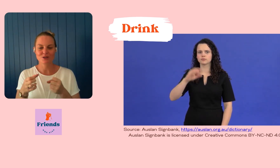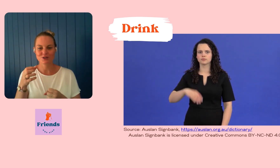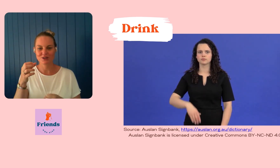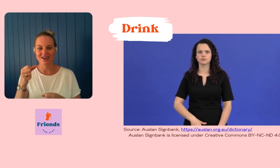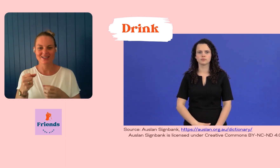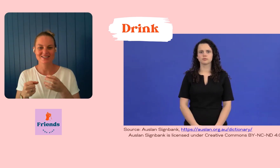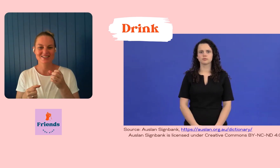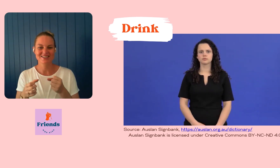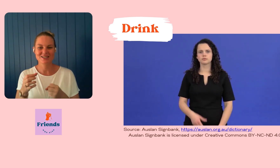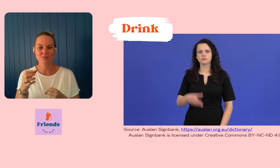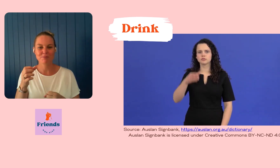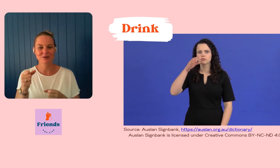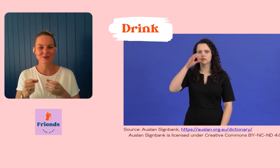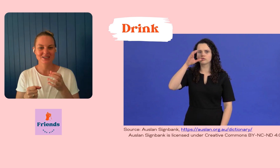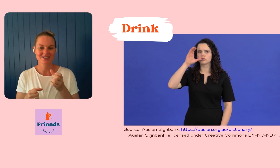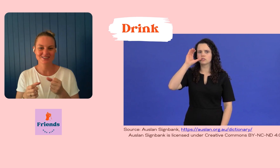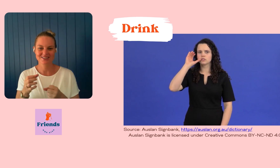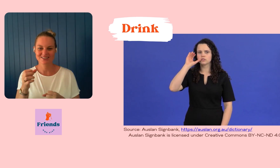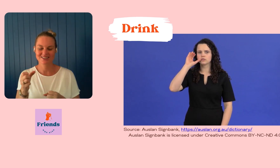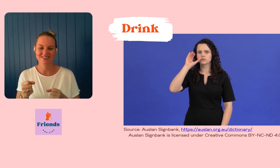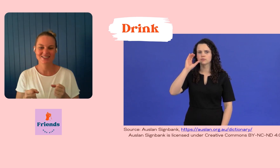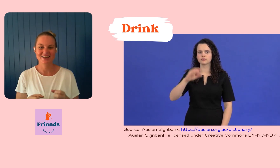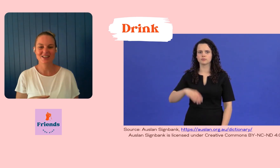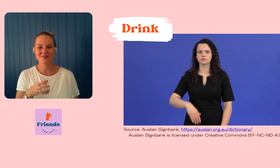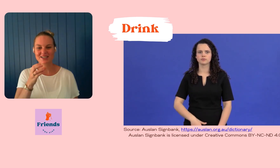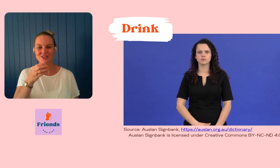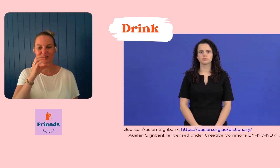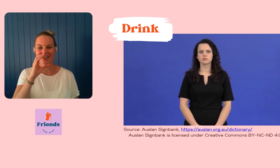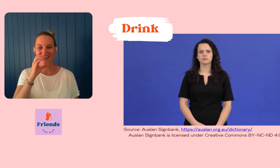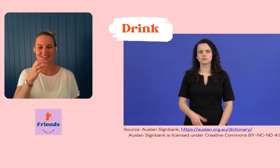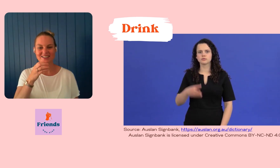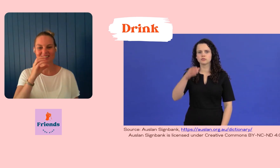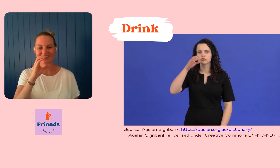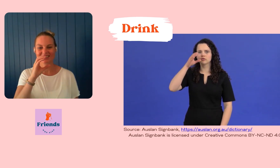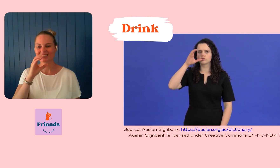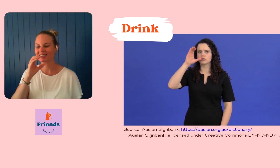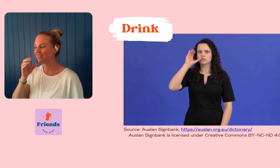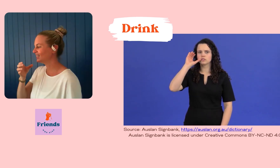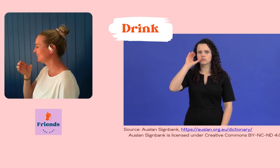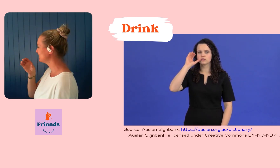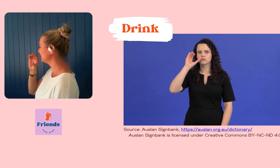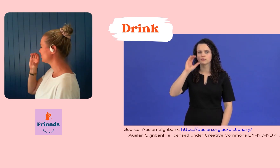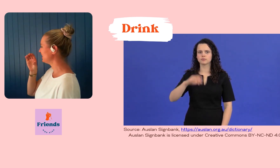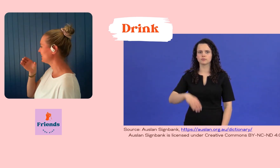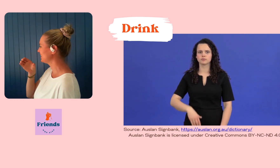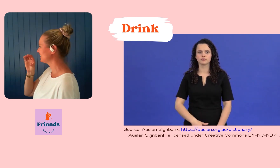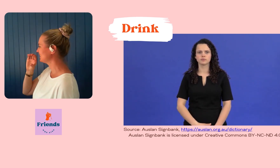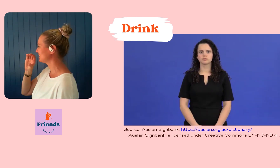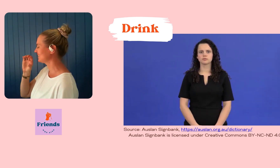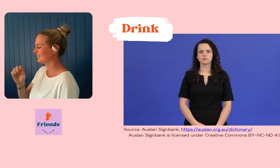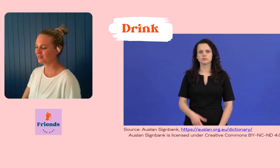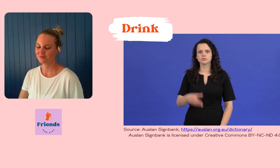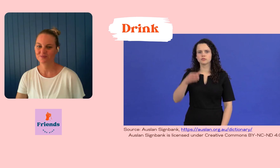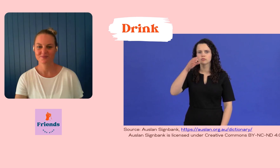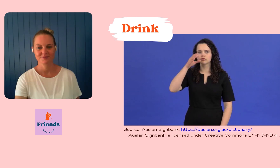2 hands. Just milk. Otherwise, drink. Drink.